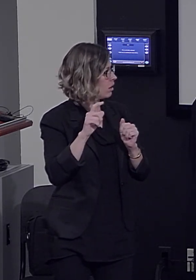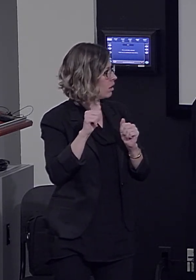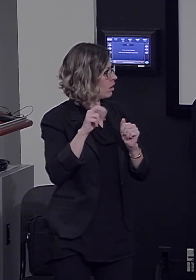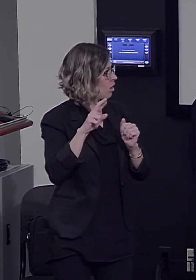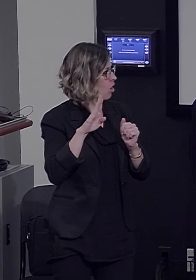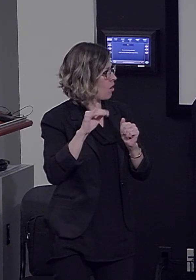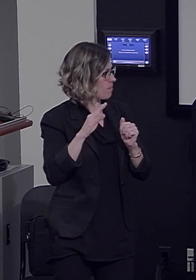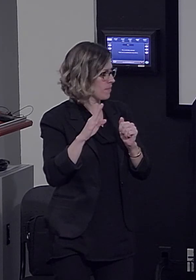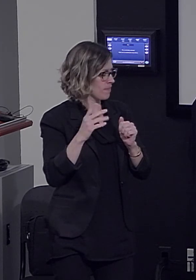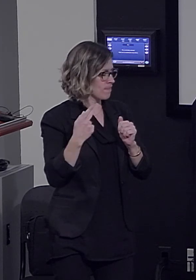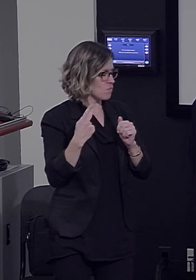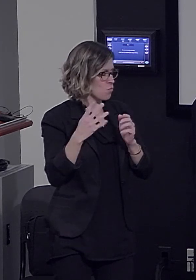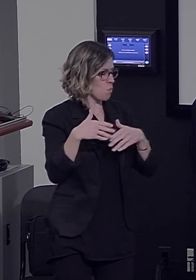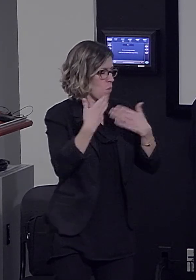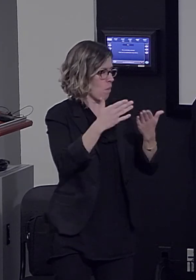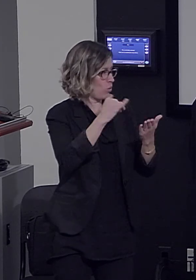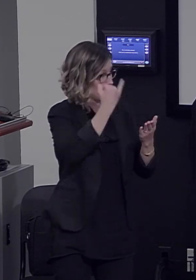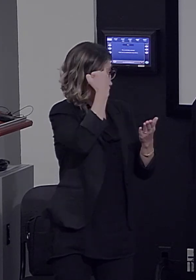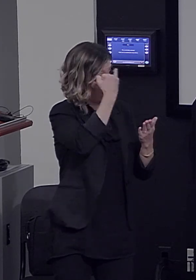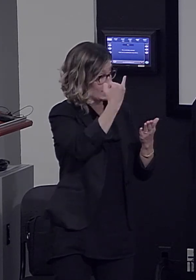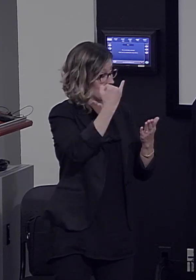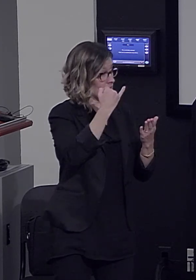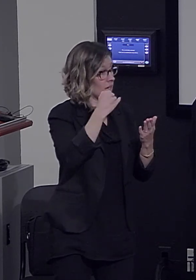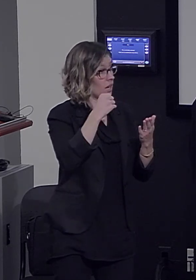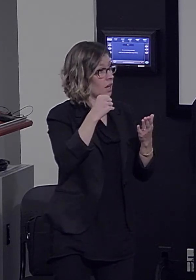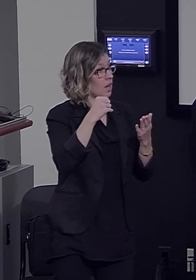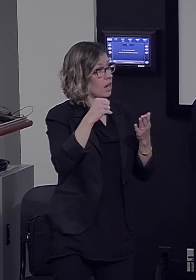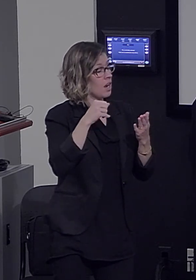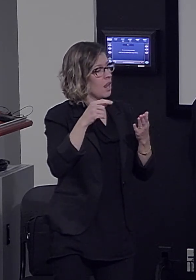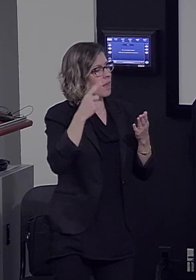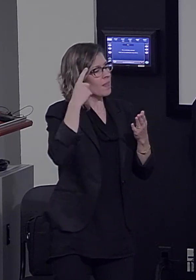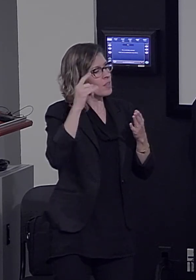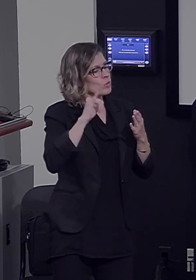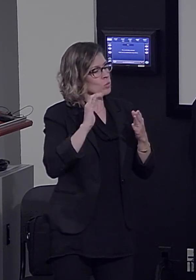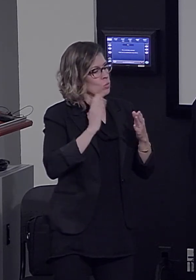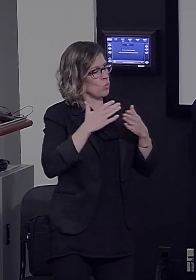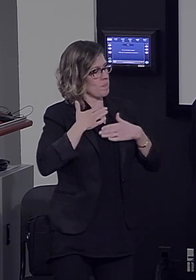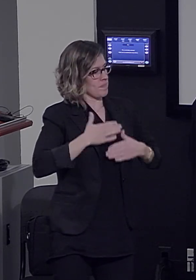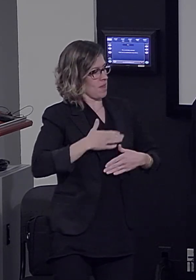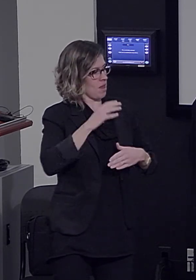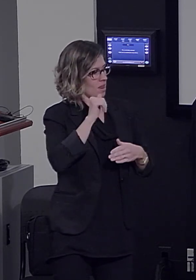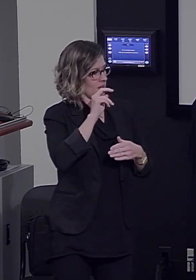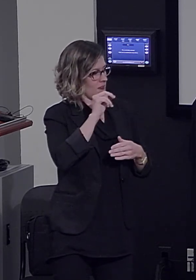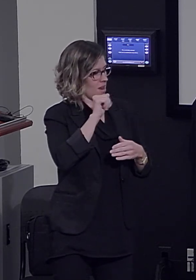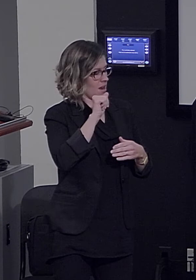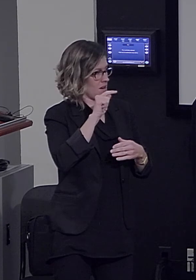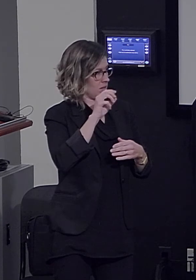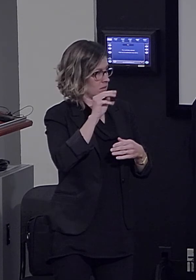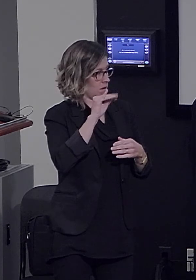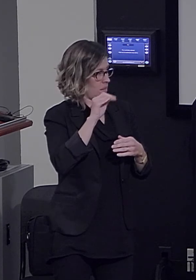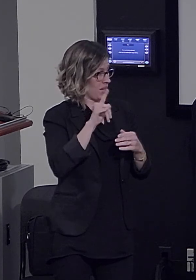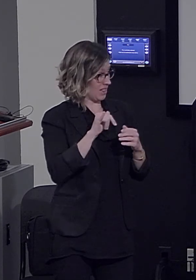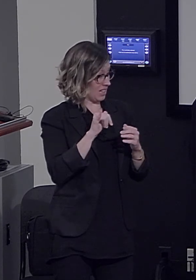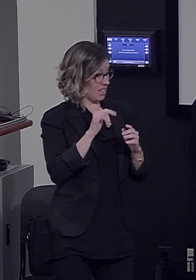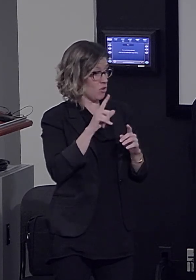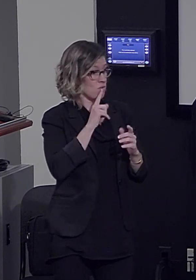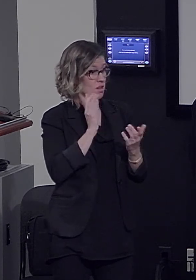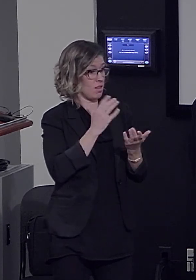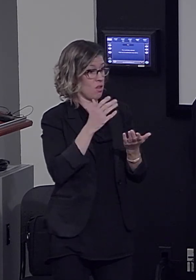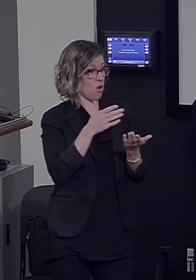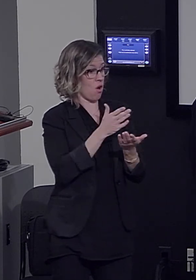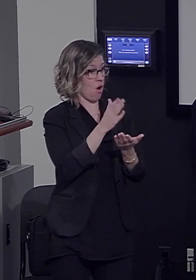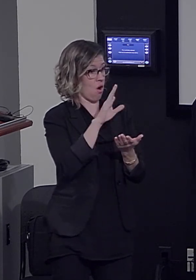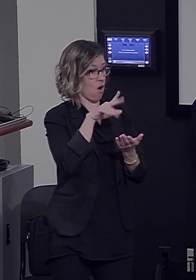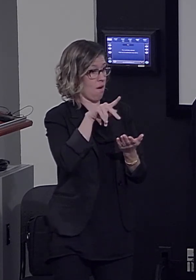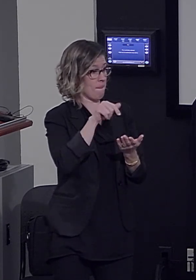proposed again this idea is that anatomically the pathways which put